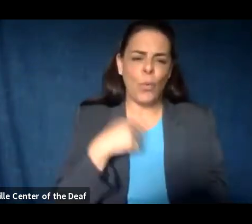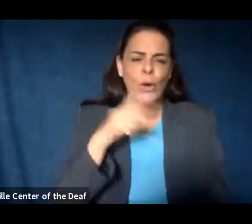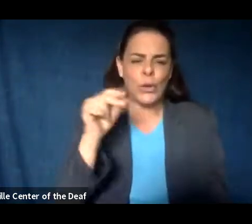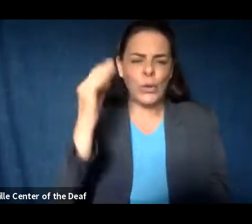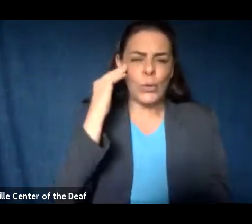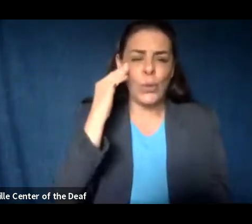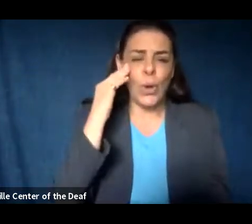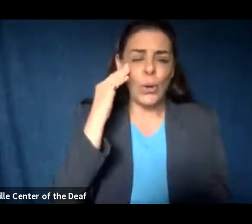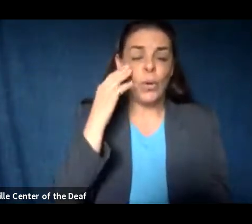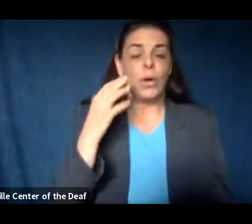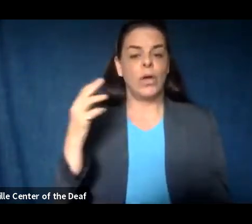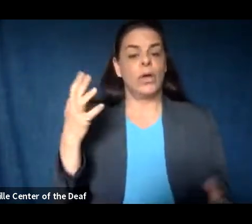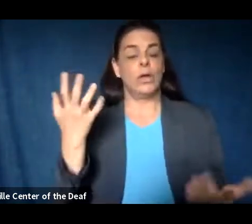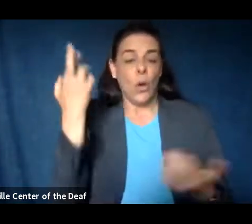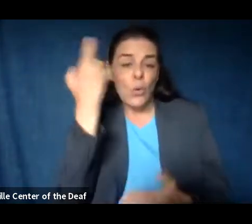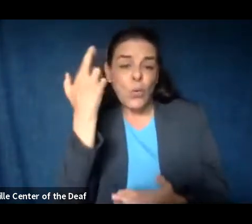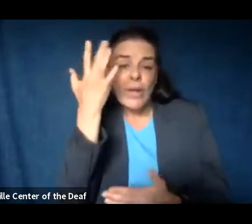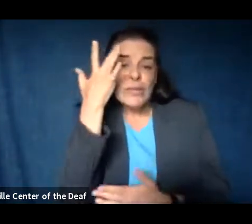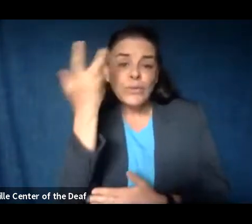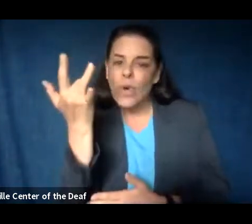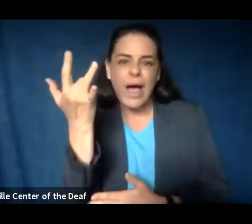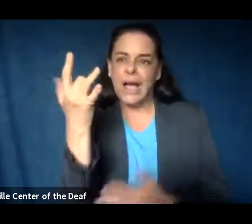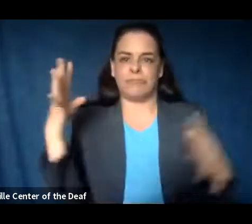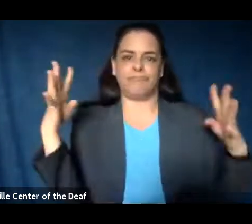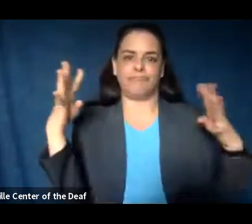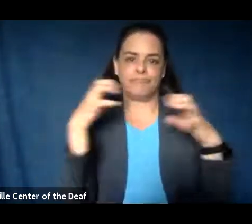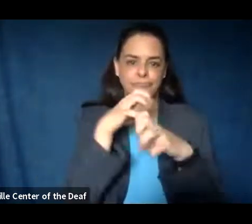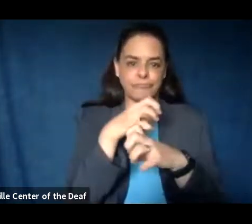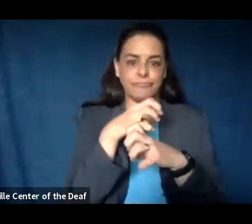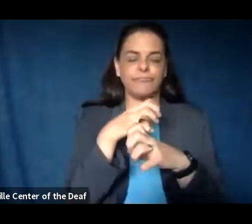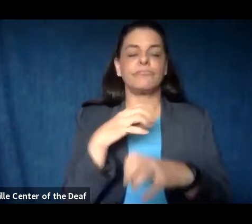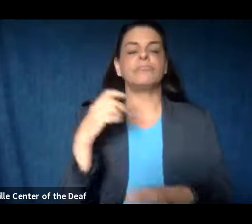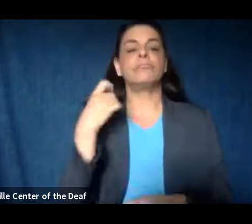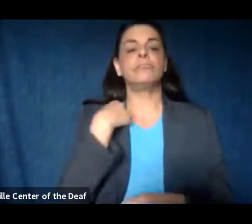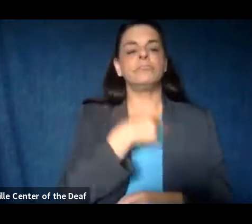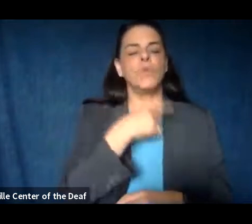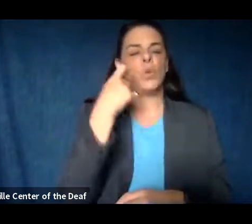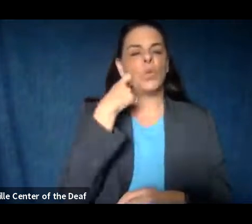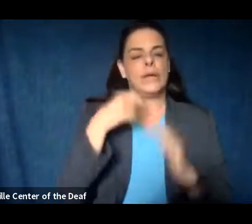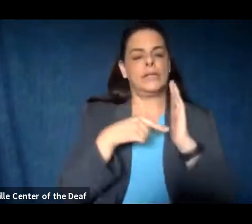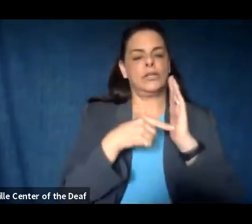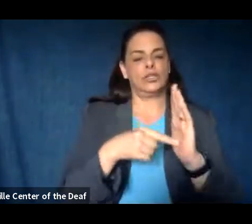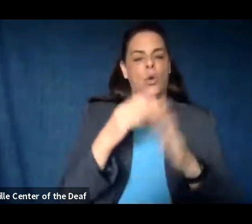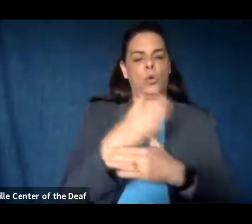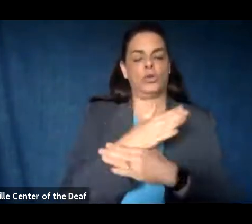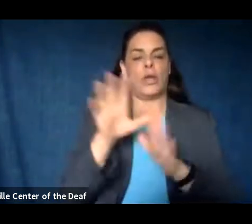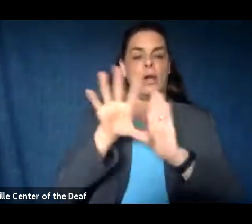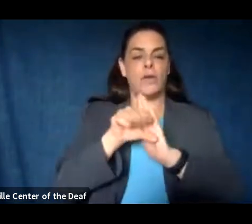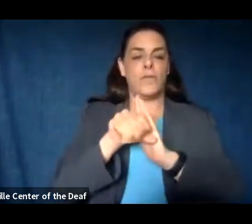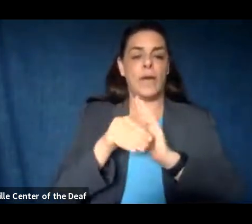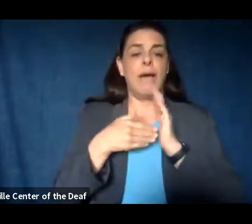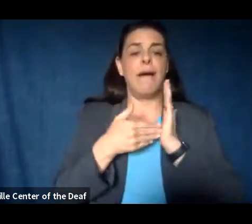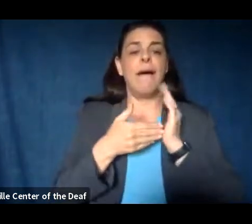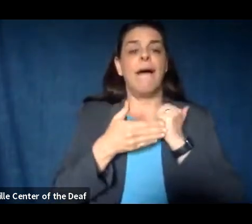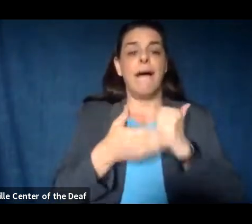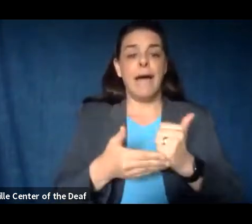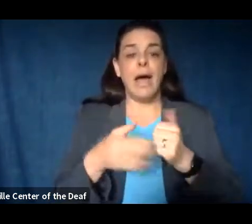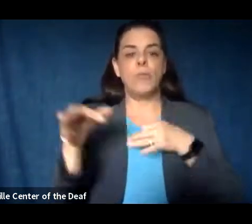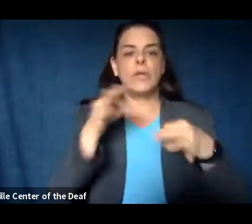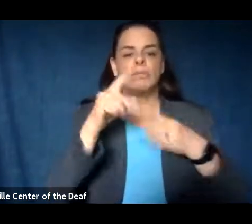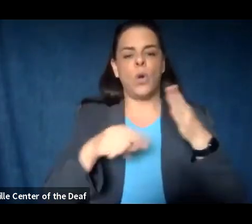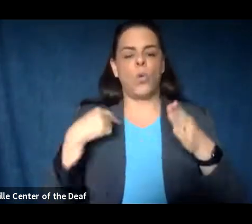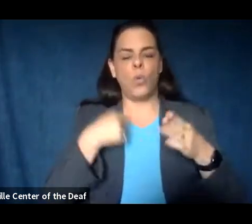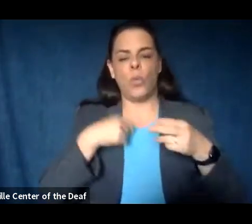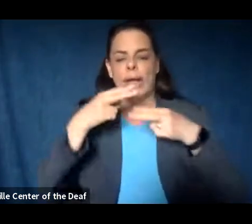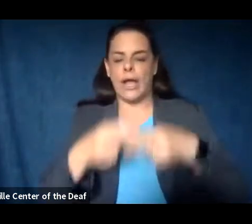are complex, and we recently created and shared on social media a video to help explain what we call the social determinants